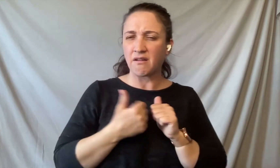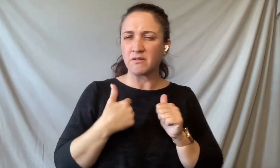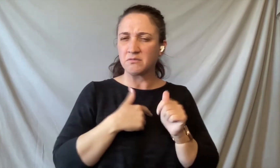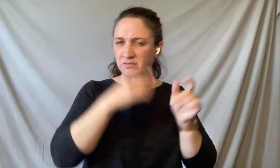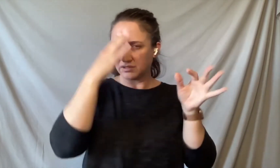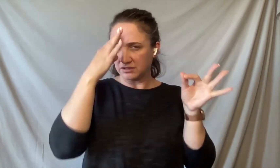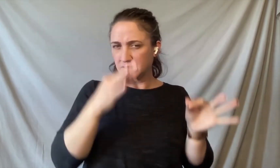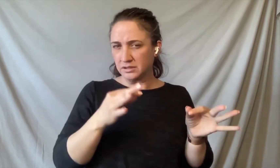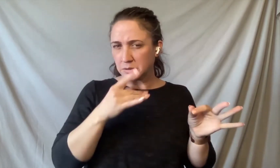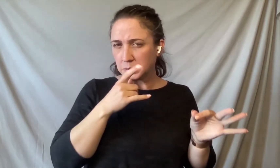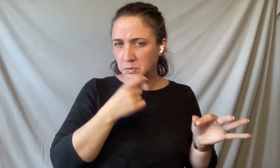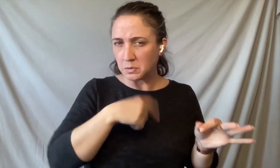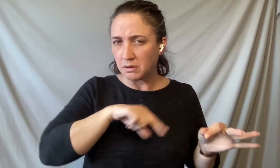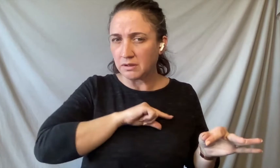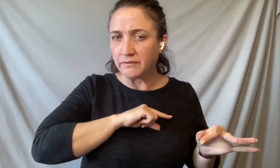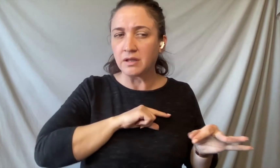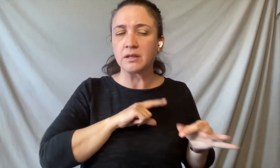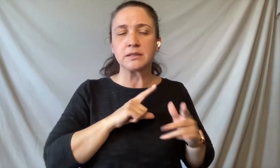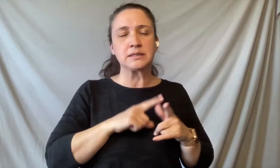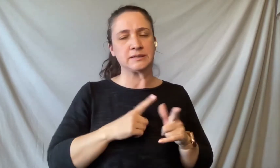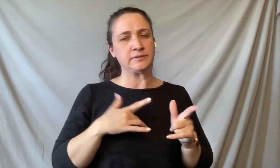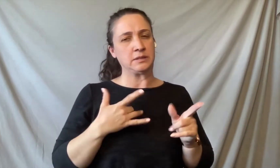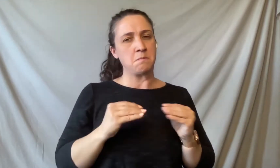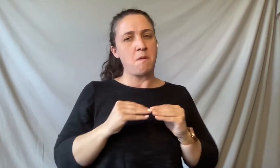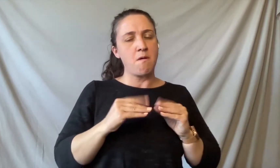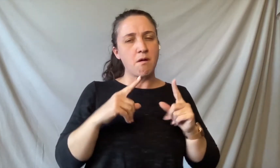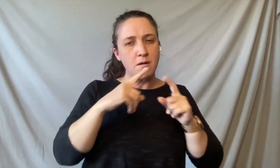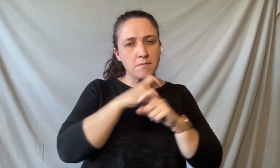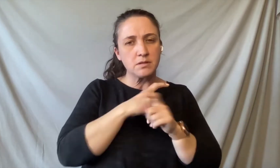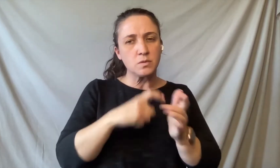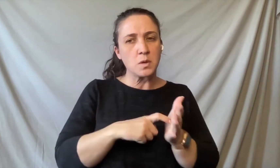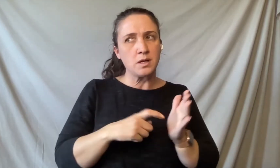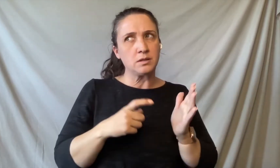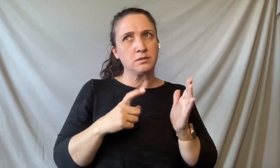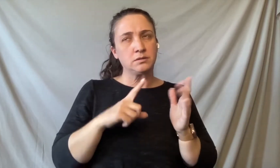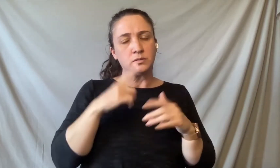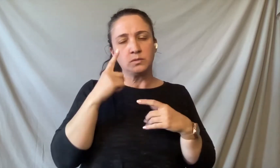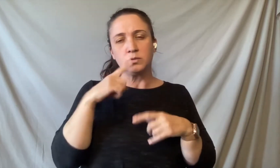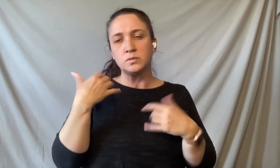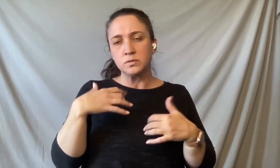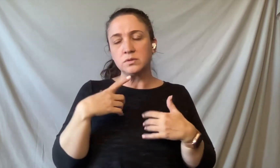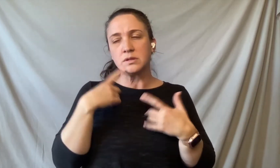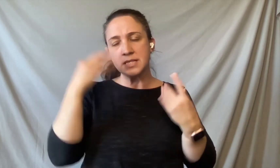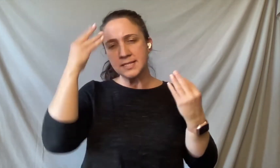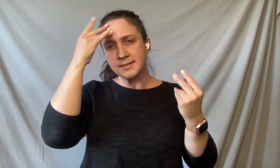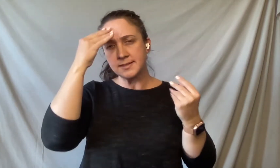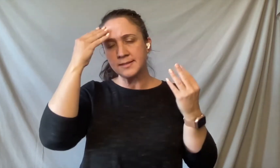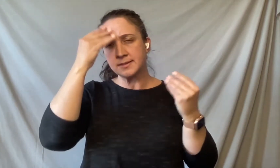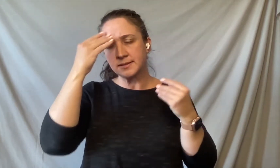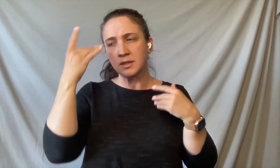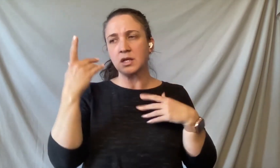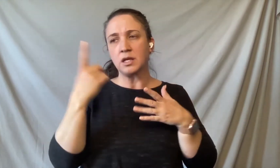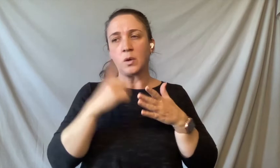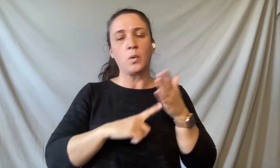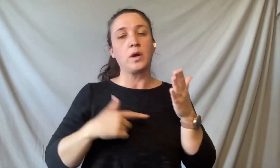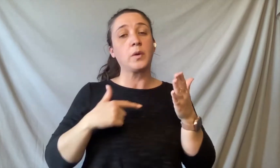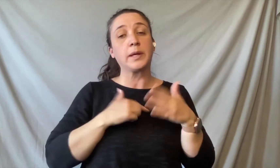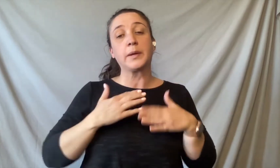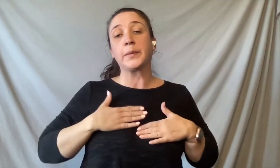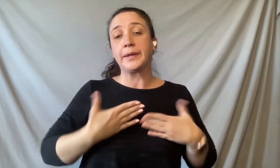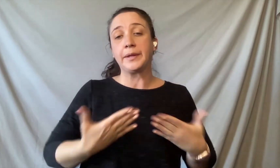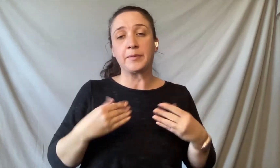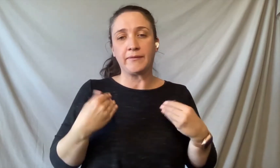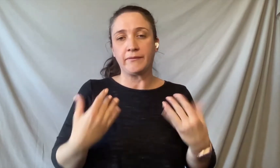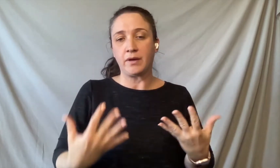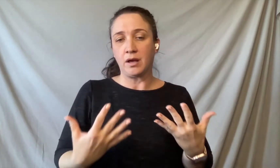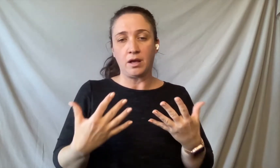more complex and requires a little bit of really thinking through what we are willing to do in terms of any